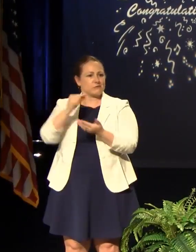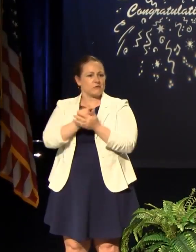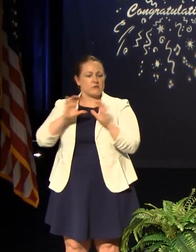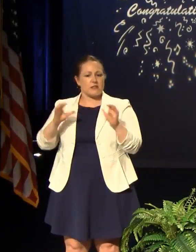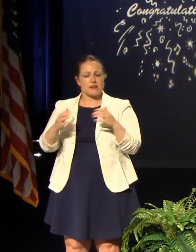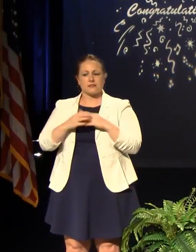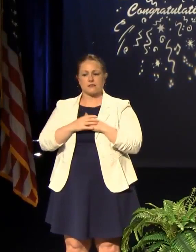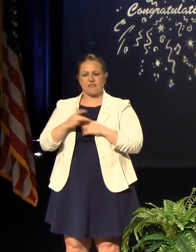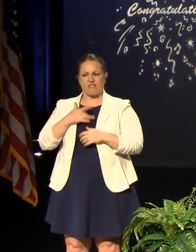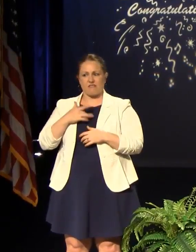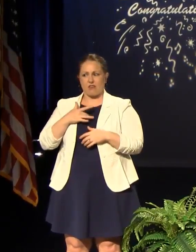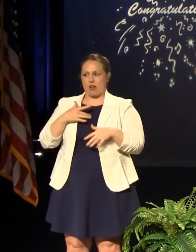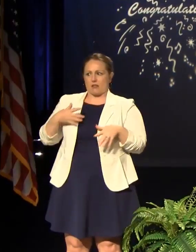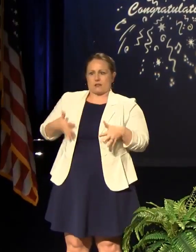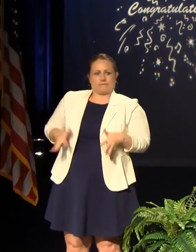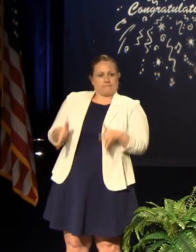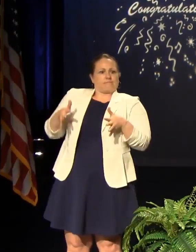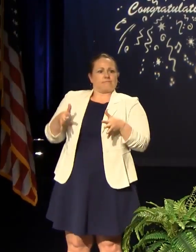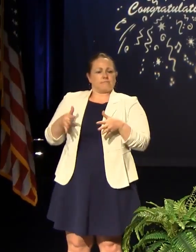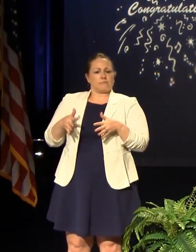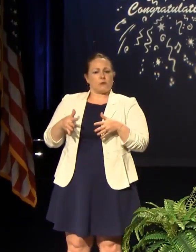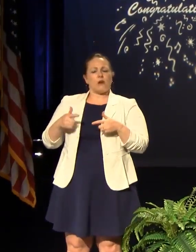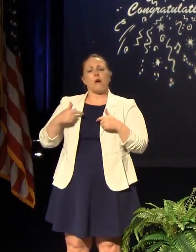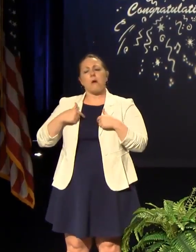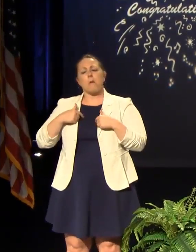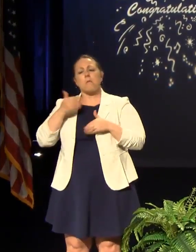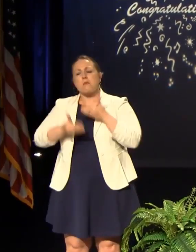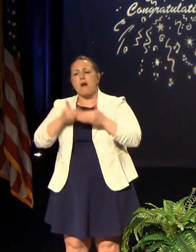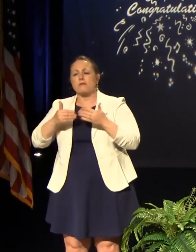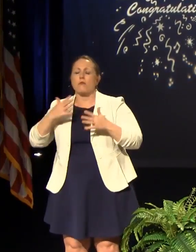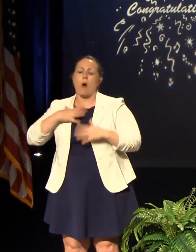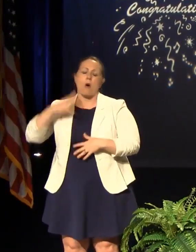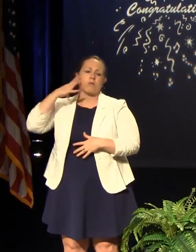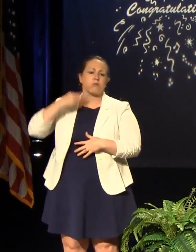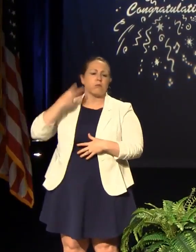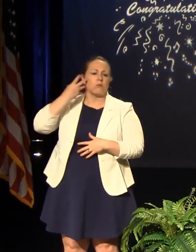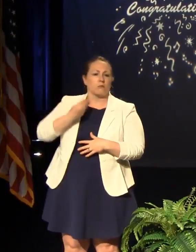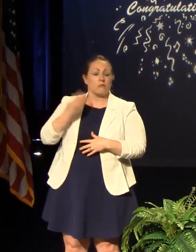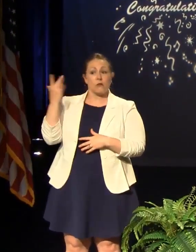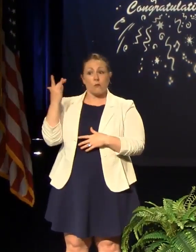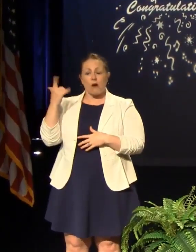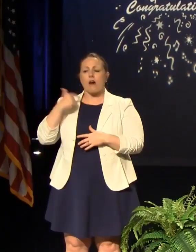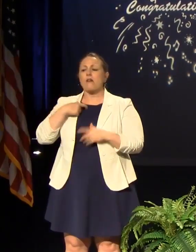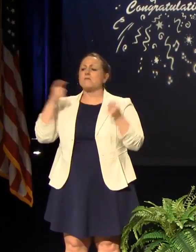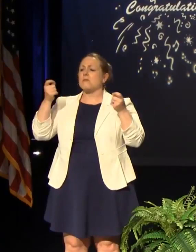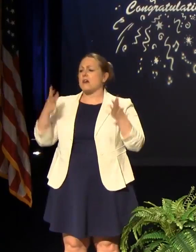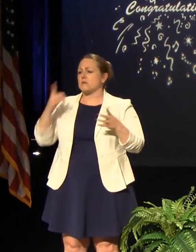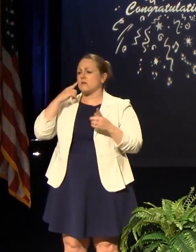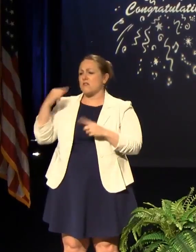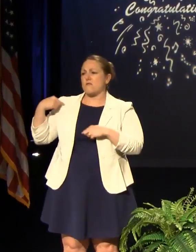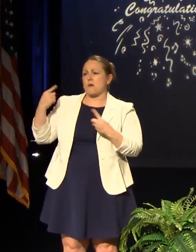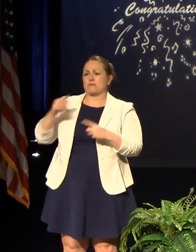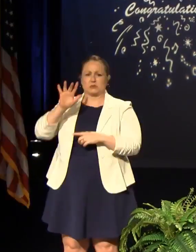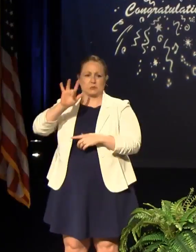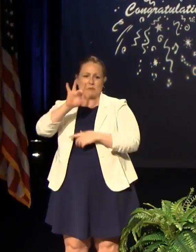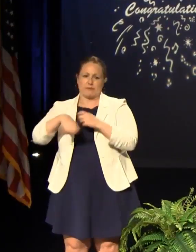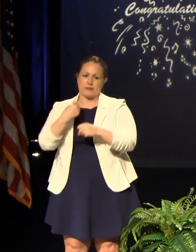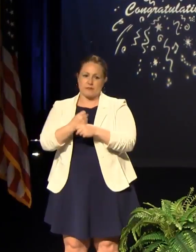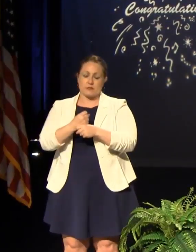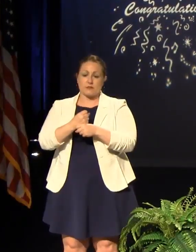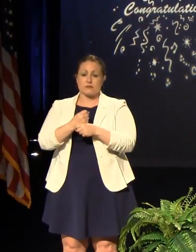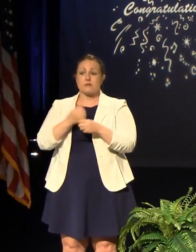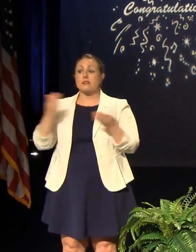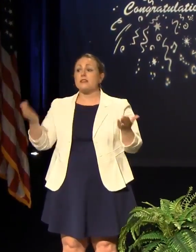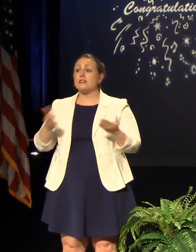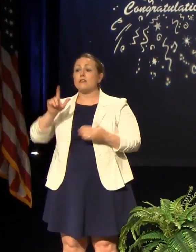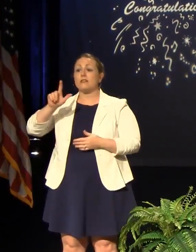moment. I'm pretty experienced at this process, having been a school administrator for 25 years. At Lakeview,